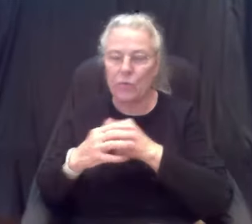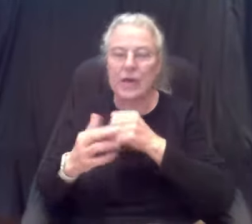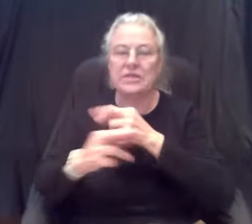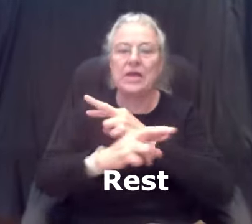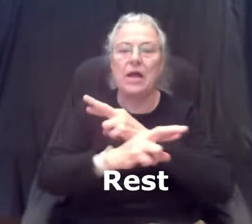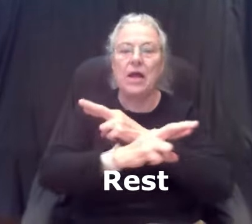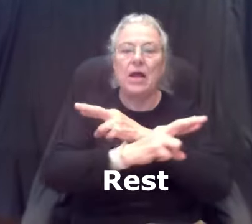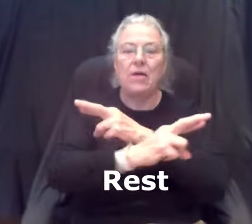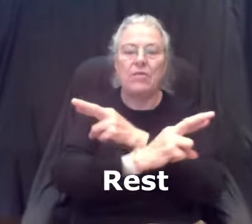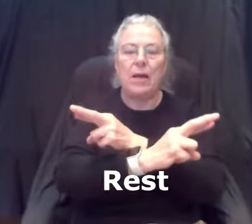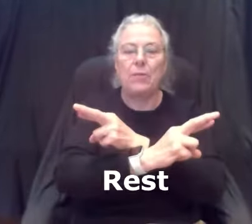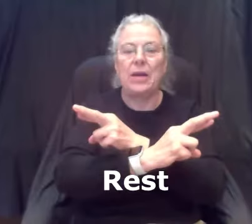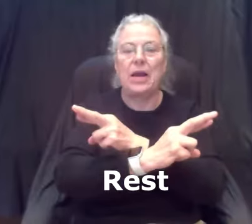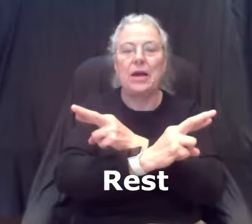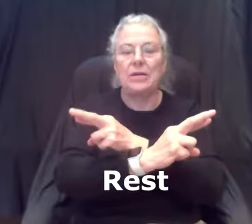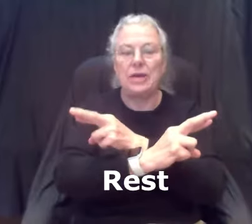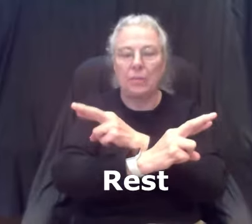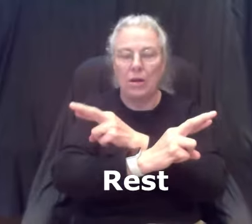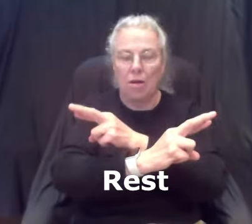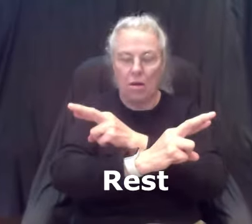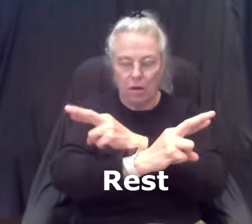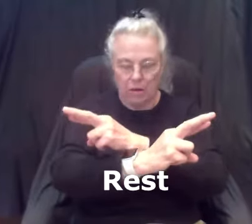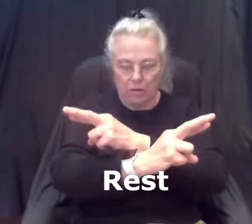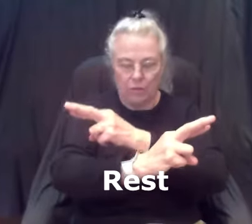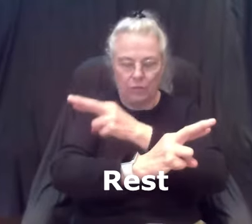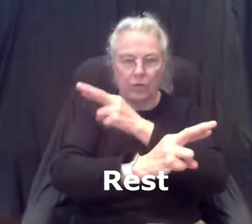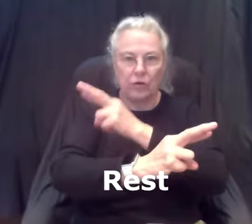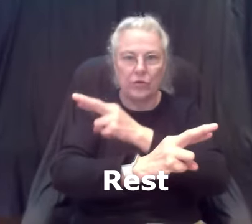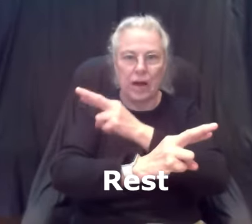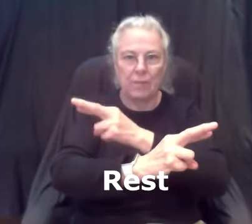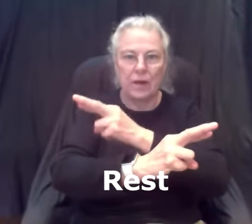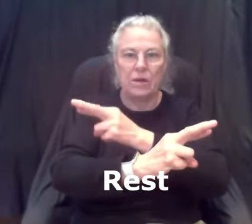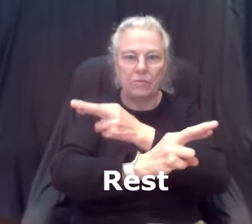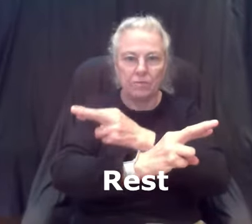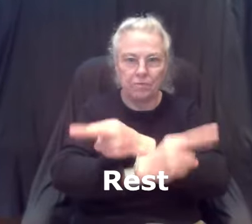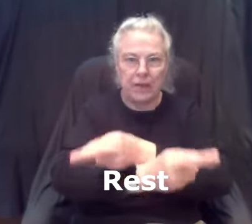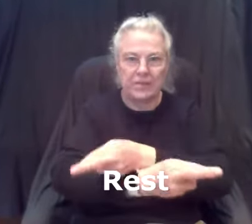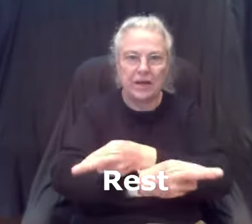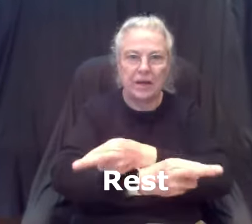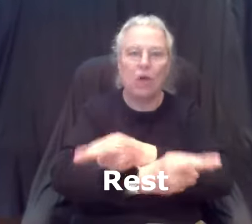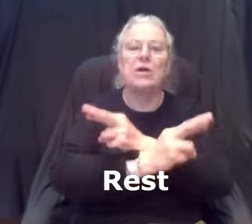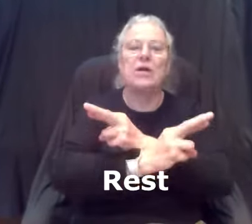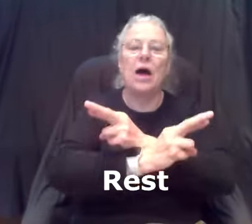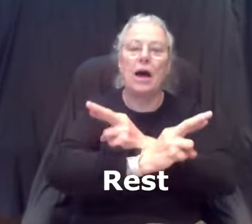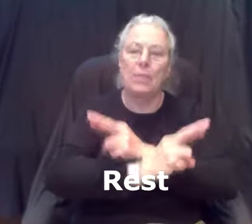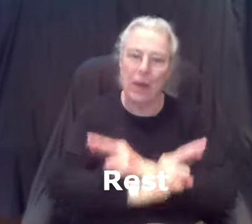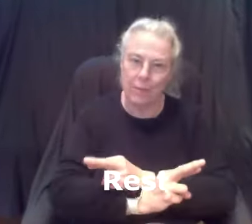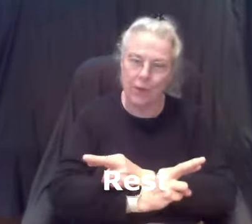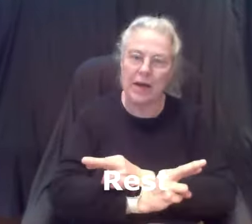Rested, that would be a double R, your dominant basically on top, and bring it